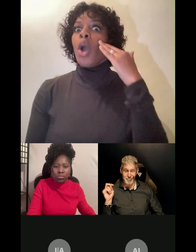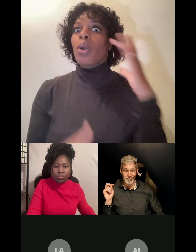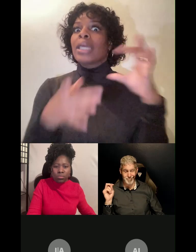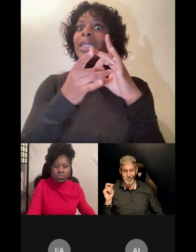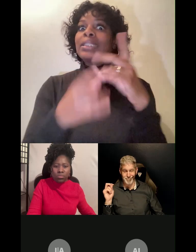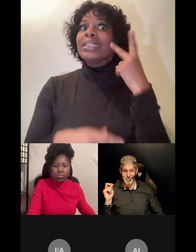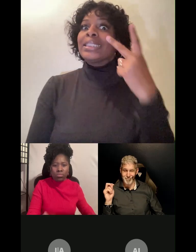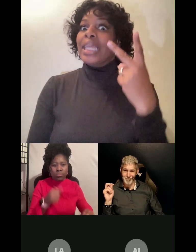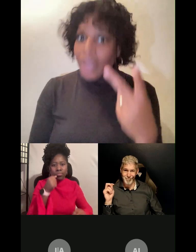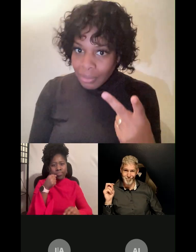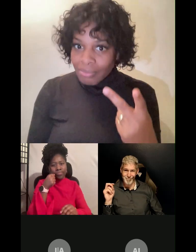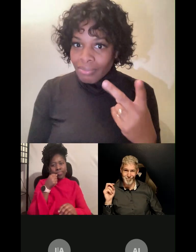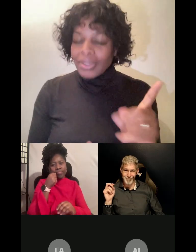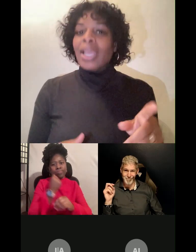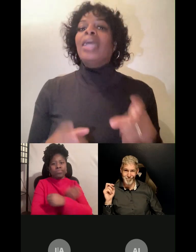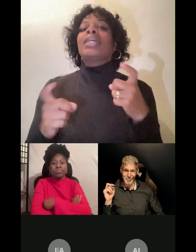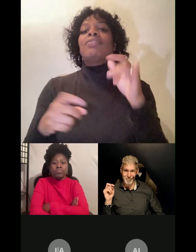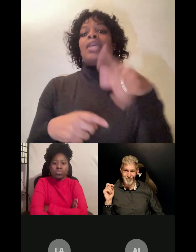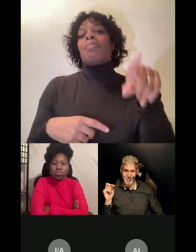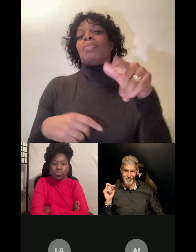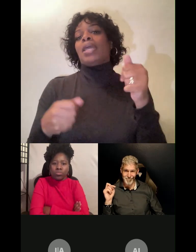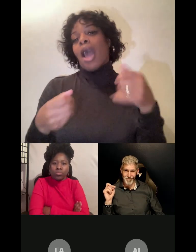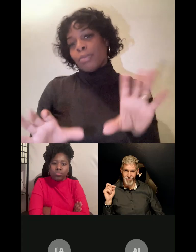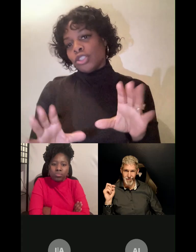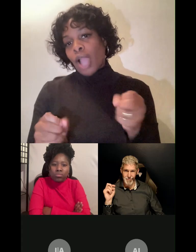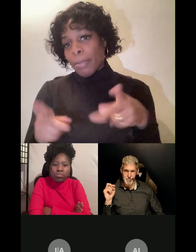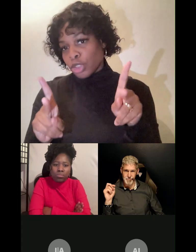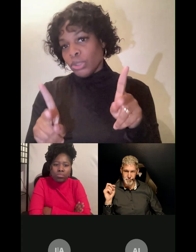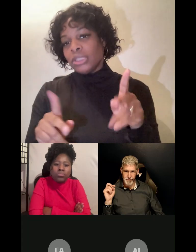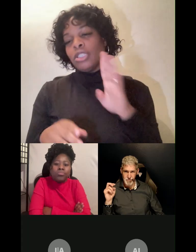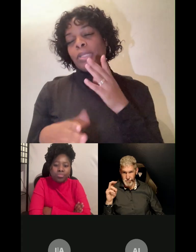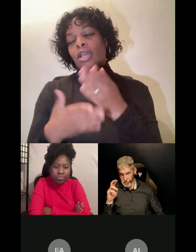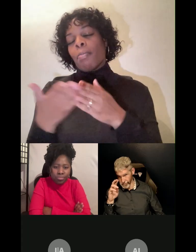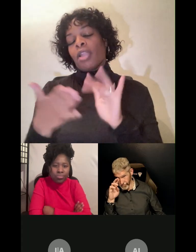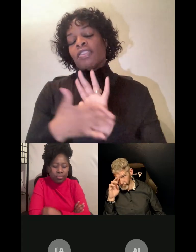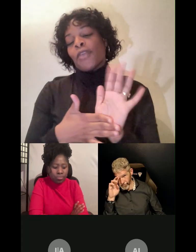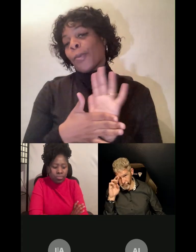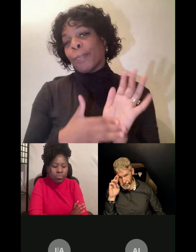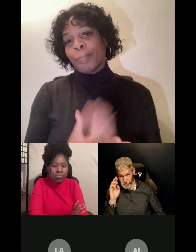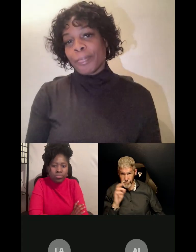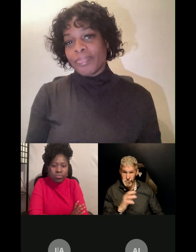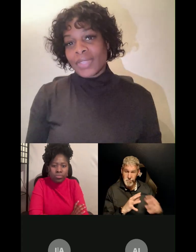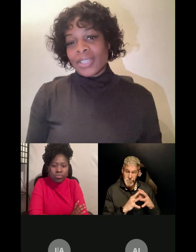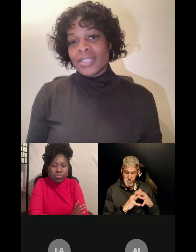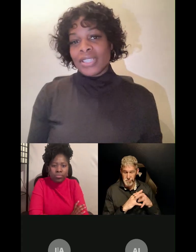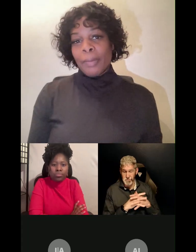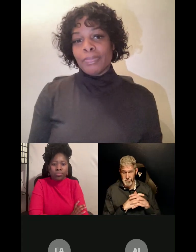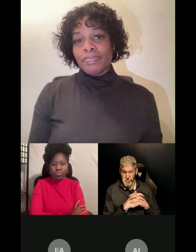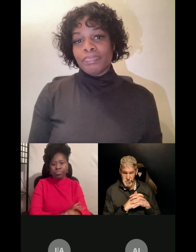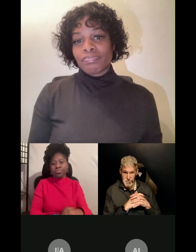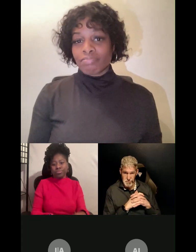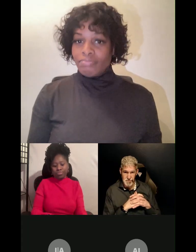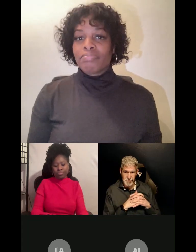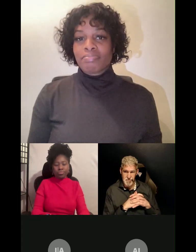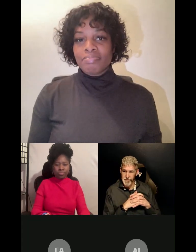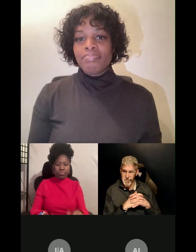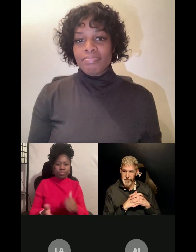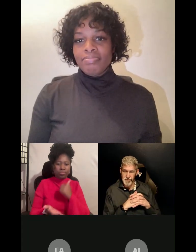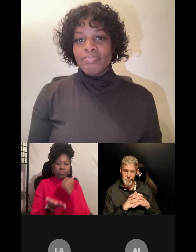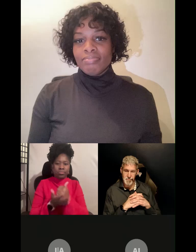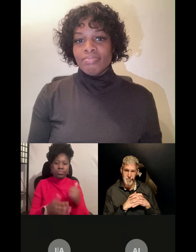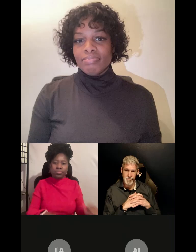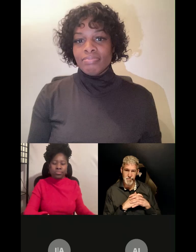who you know, connect and see it, and give them an opportunity to be a part of the film. Yeah.